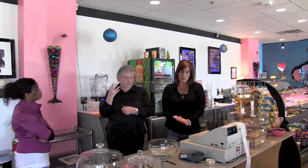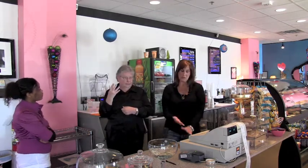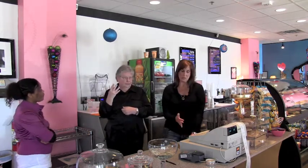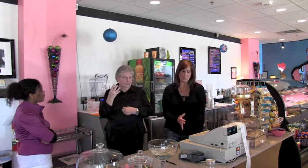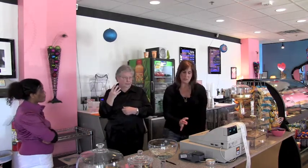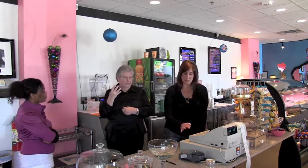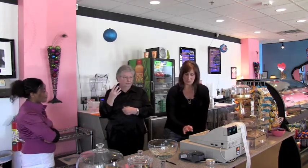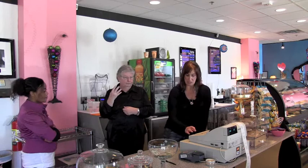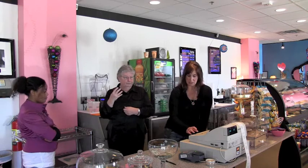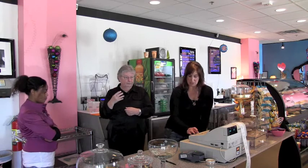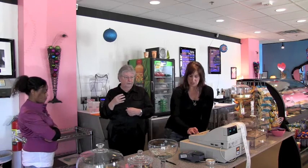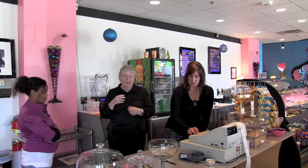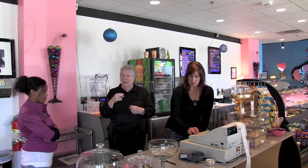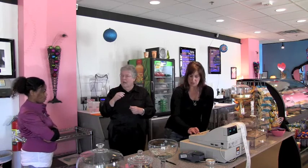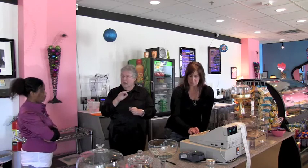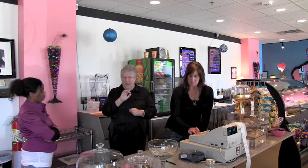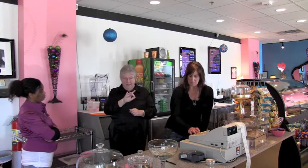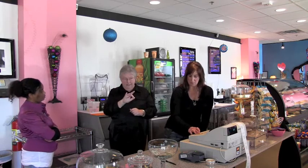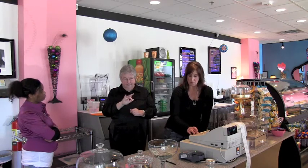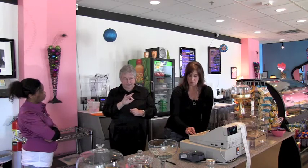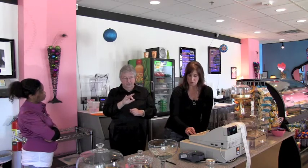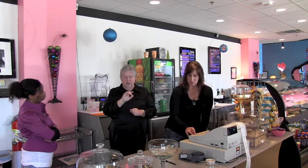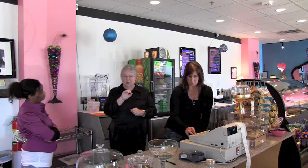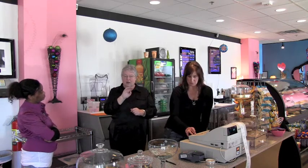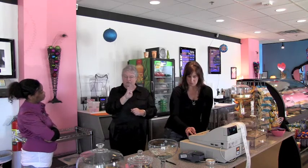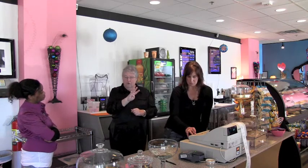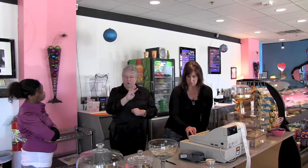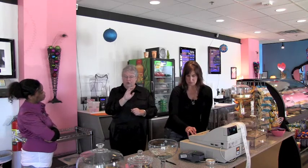What I can do is punch in